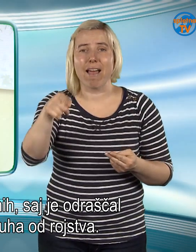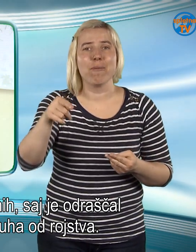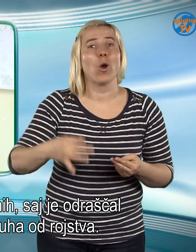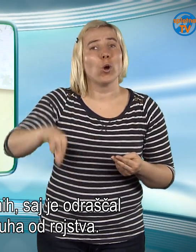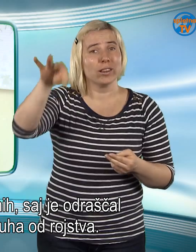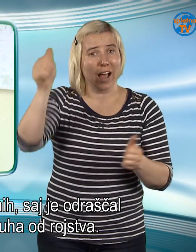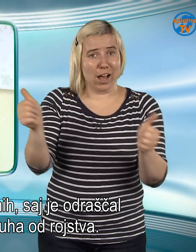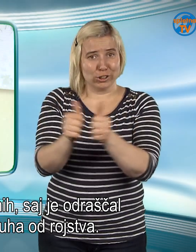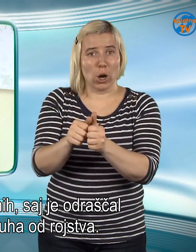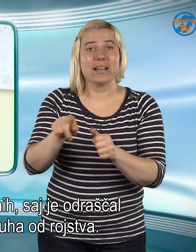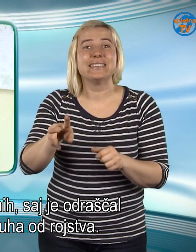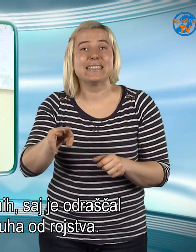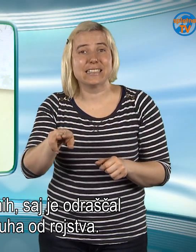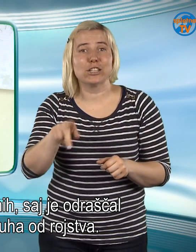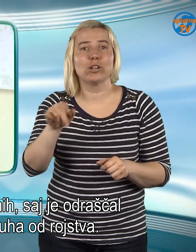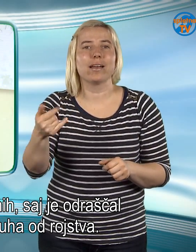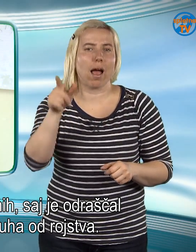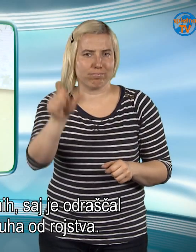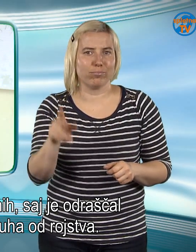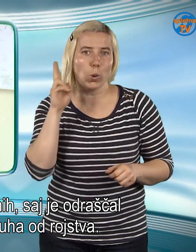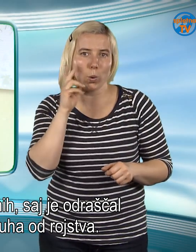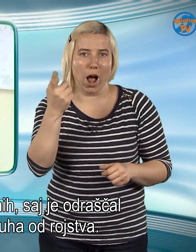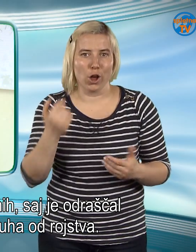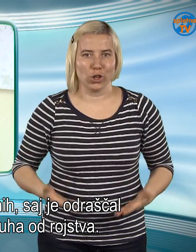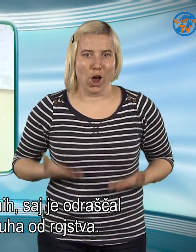s sestrično, ki je gluha od rojstva.